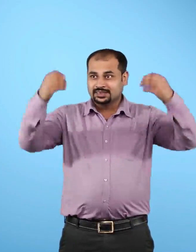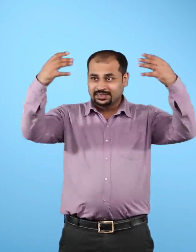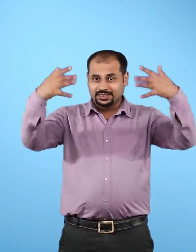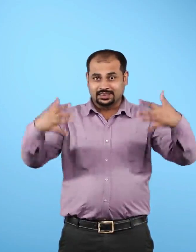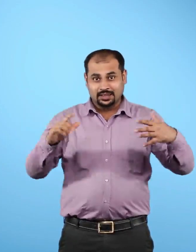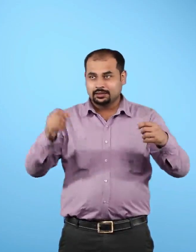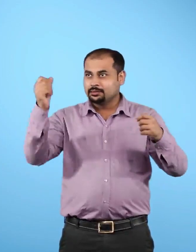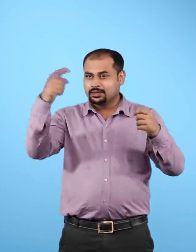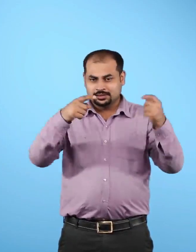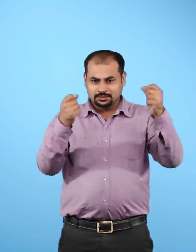Match these.